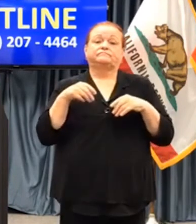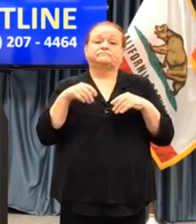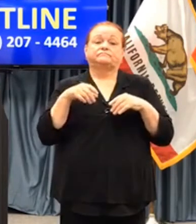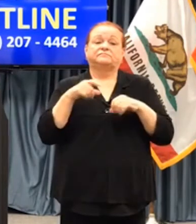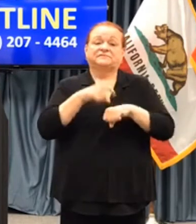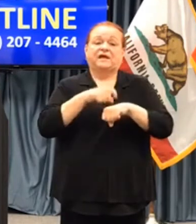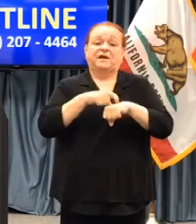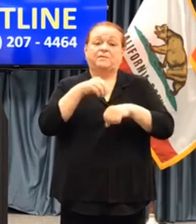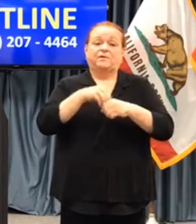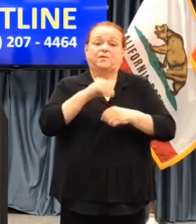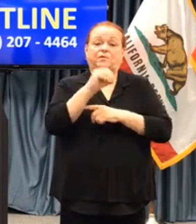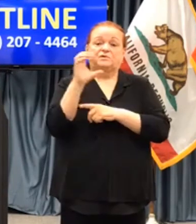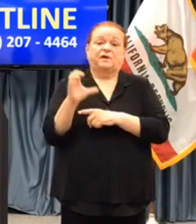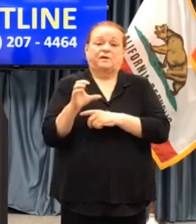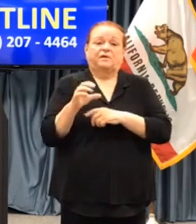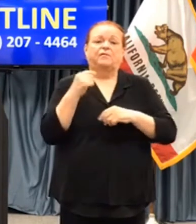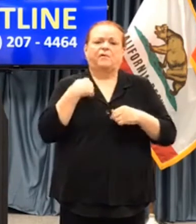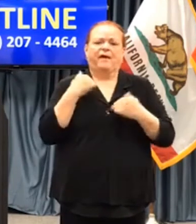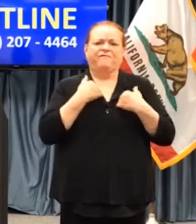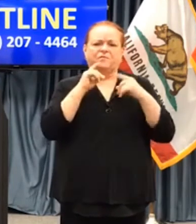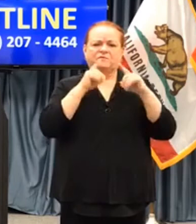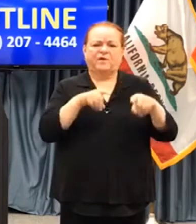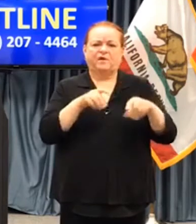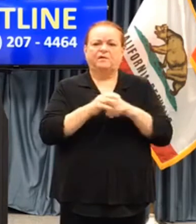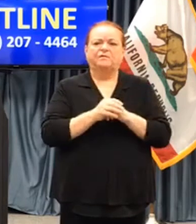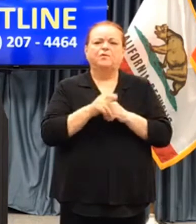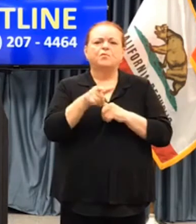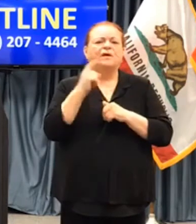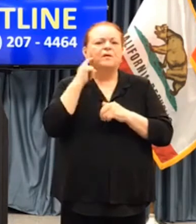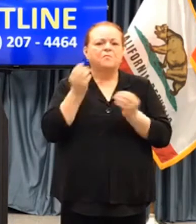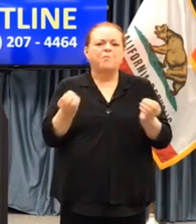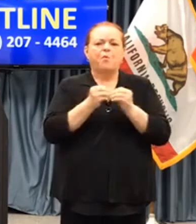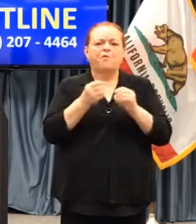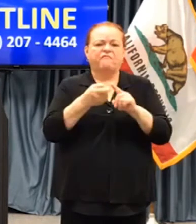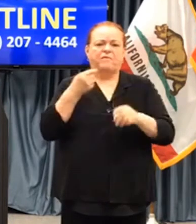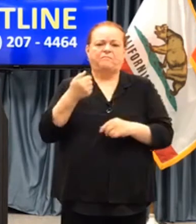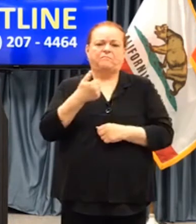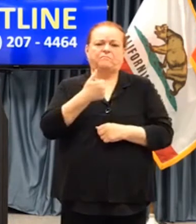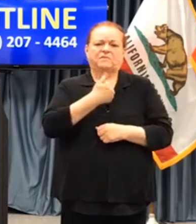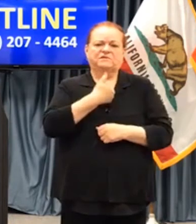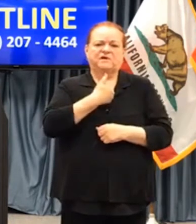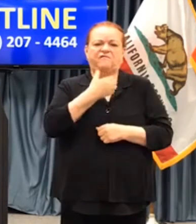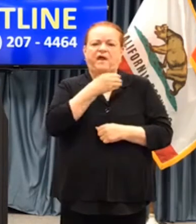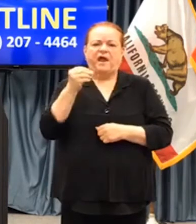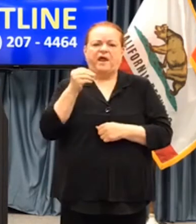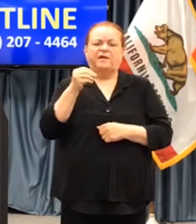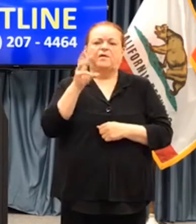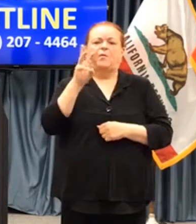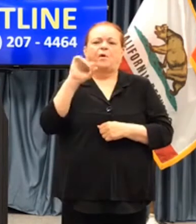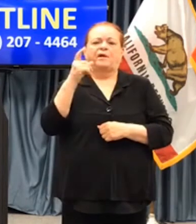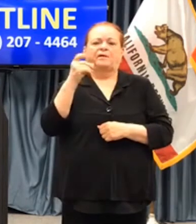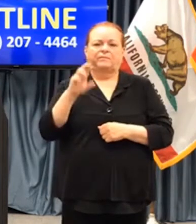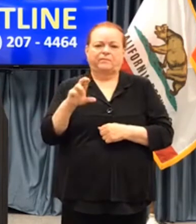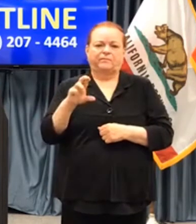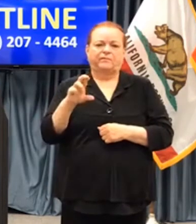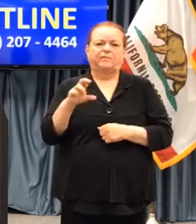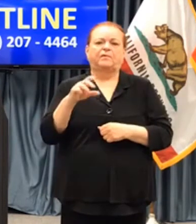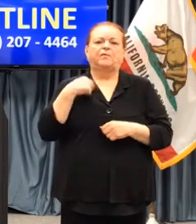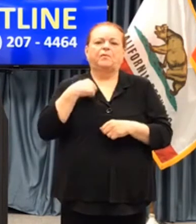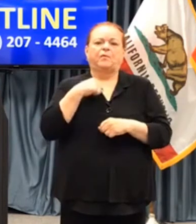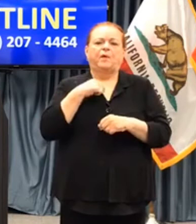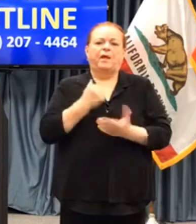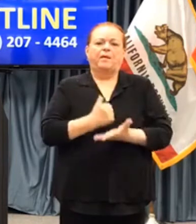hearing more from myself and Supervisor Wagner in the coming weeks as we work in numerous business leaders